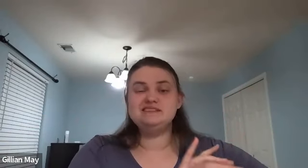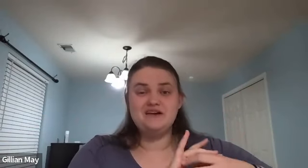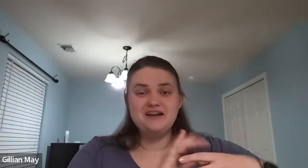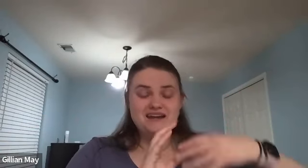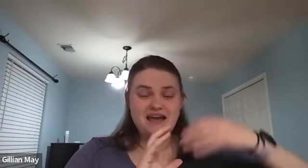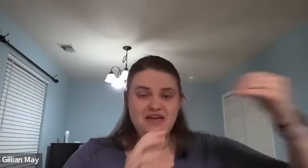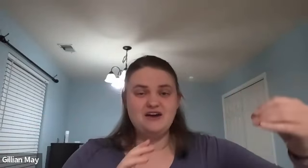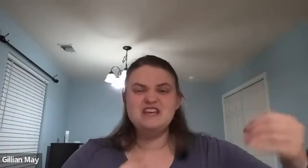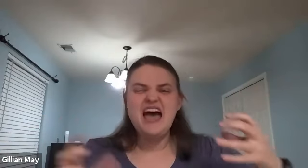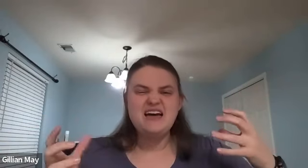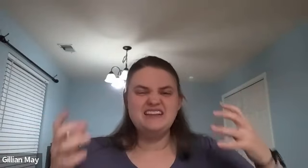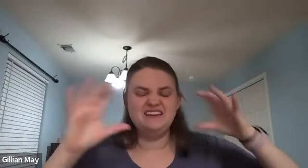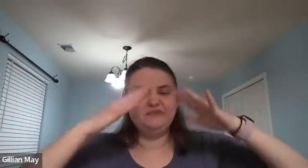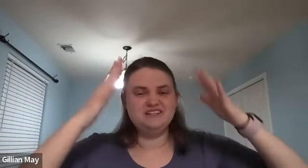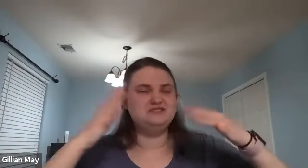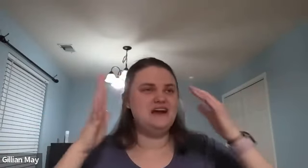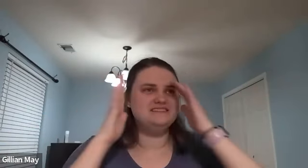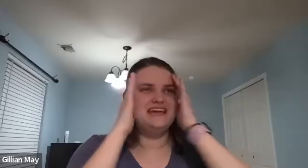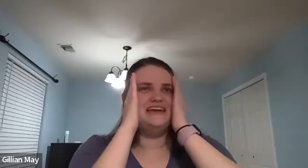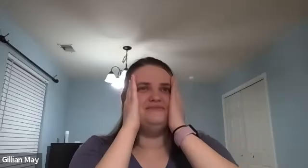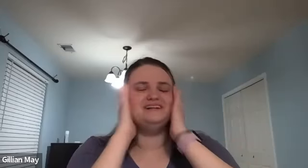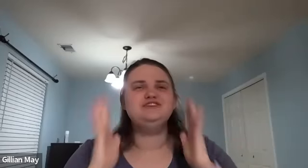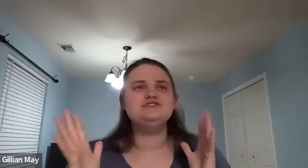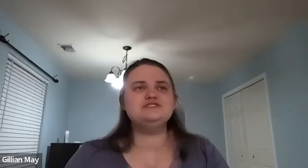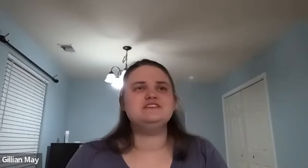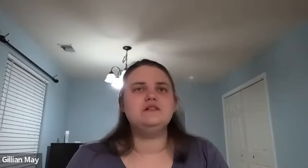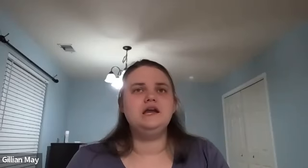haven't gotten out of the house and like the Magic Treehouse. And my students are sitting there like,